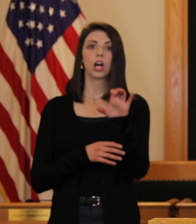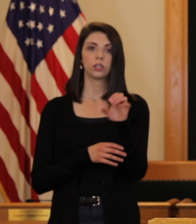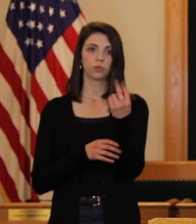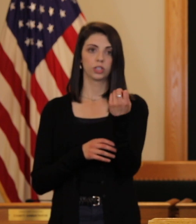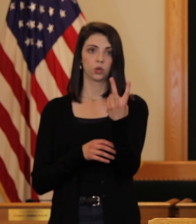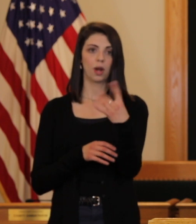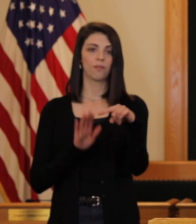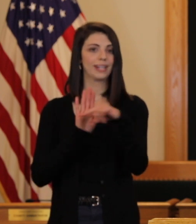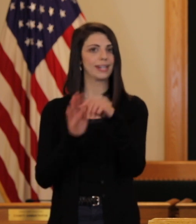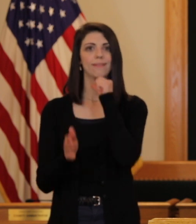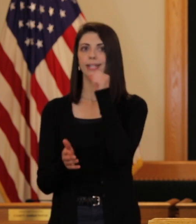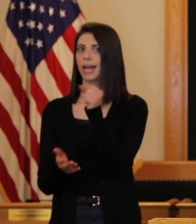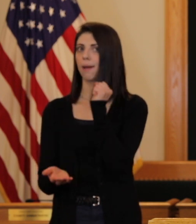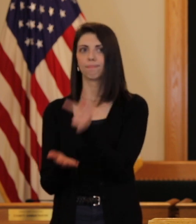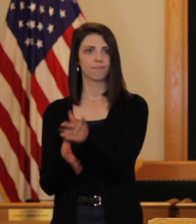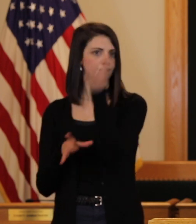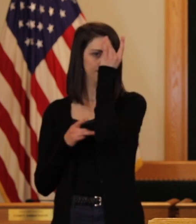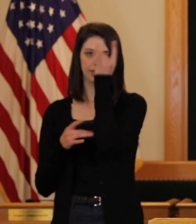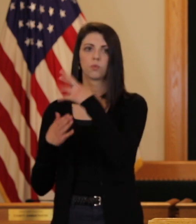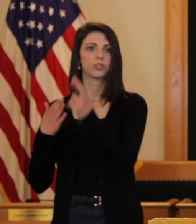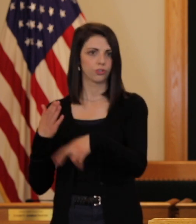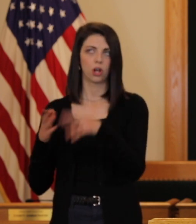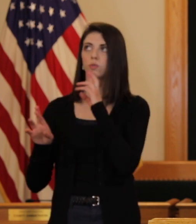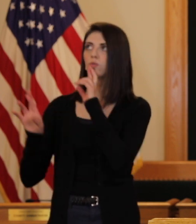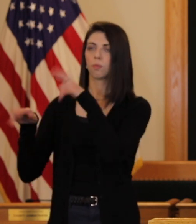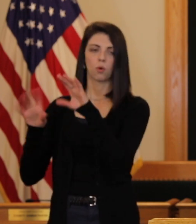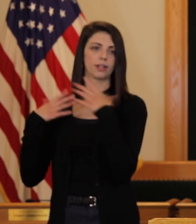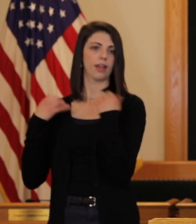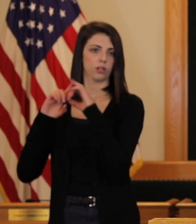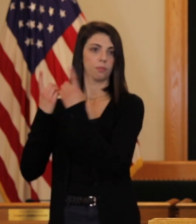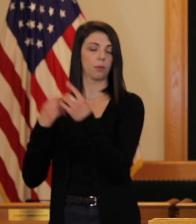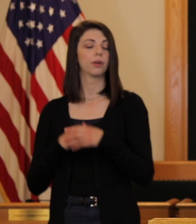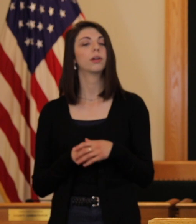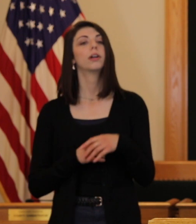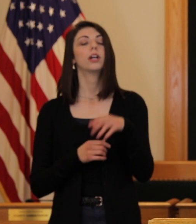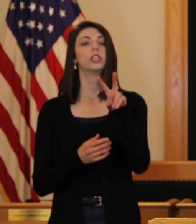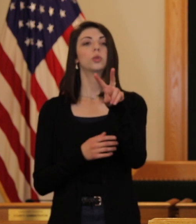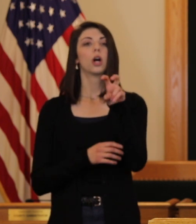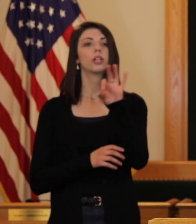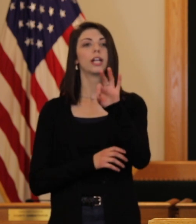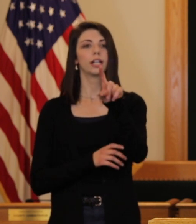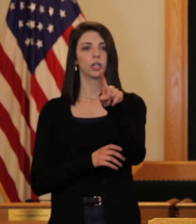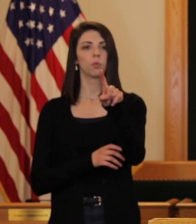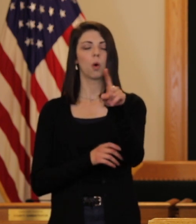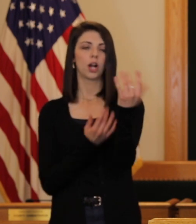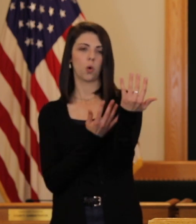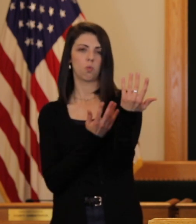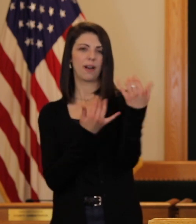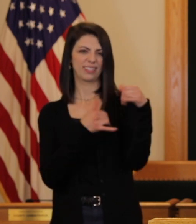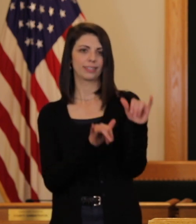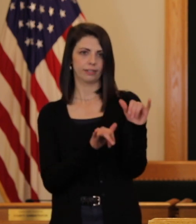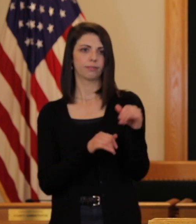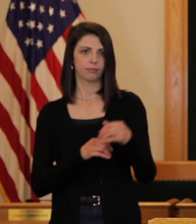2,812 negative test results have been reported back to the health department, and we have 291 pending test